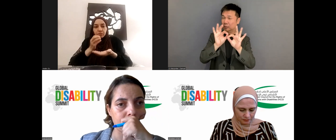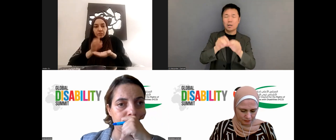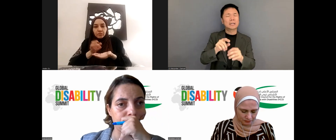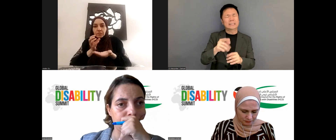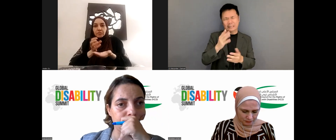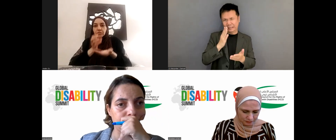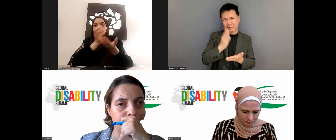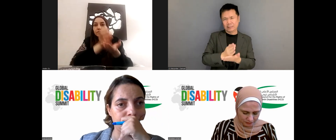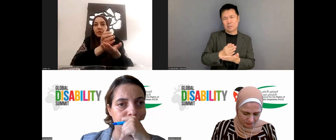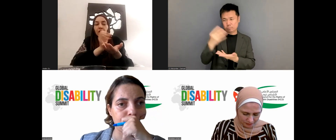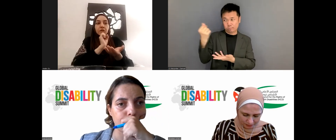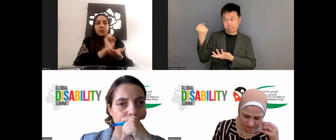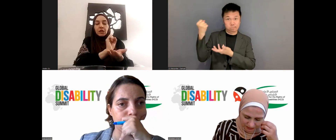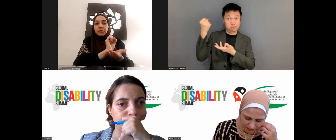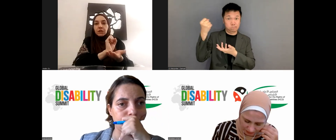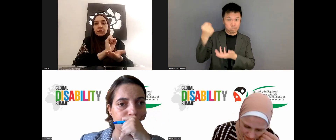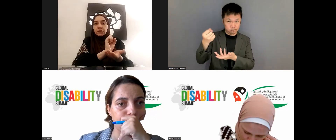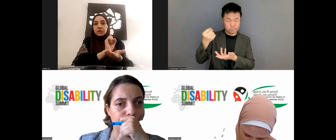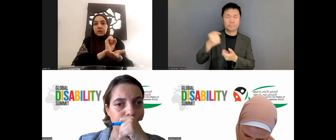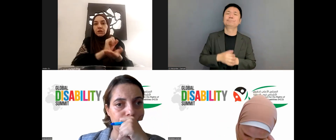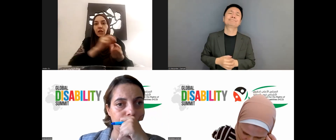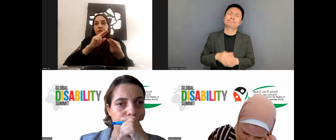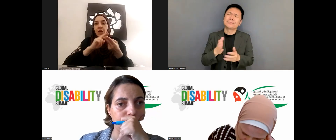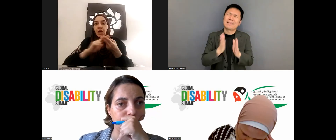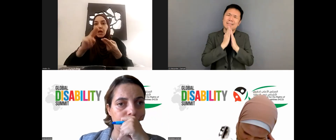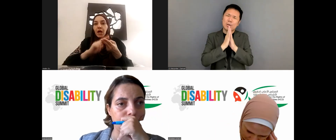much for the comment.